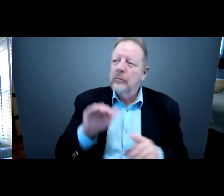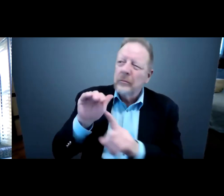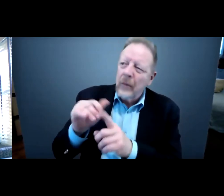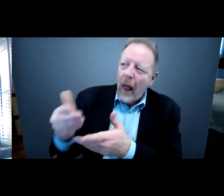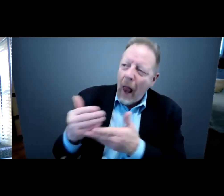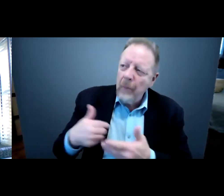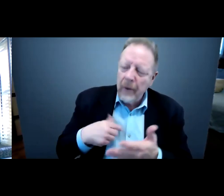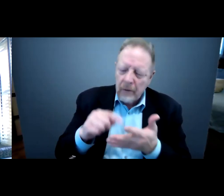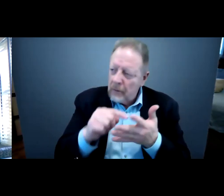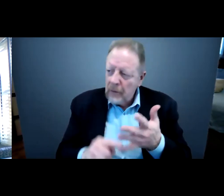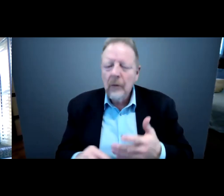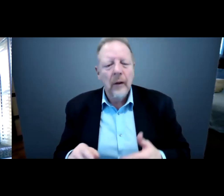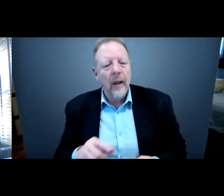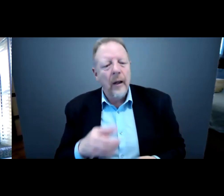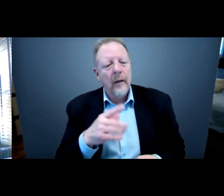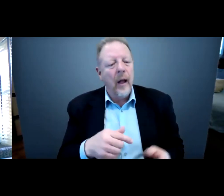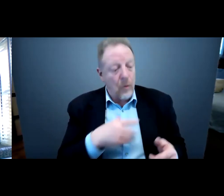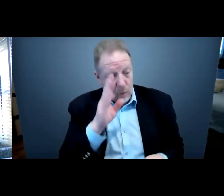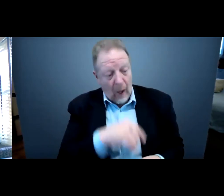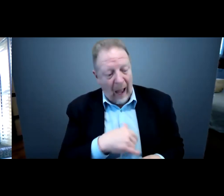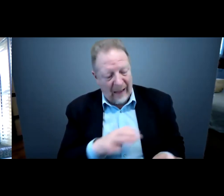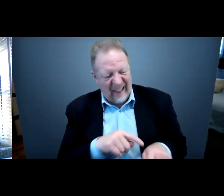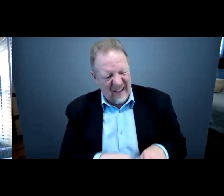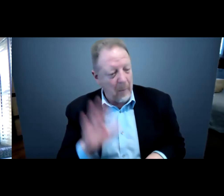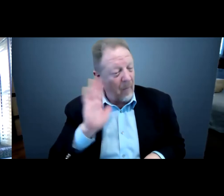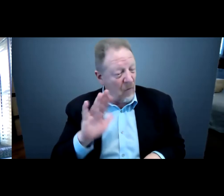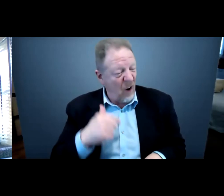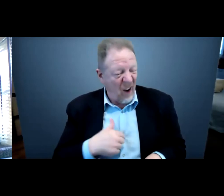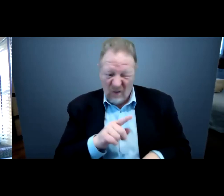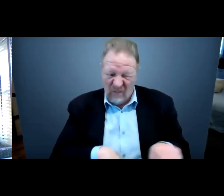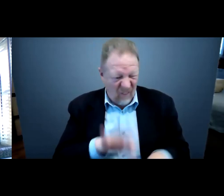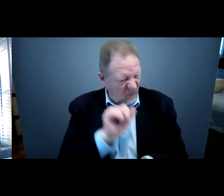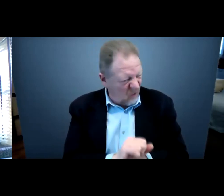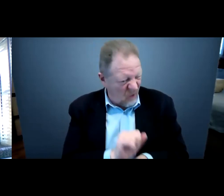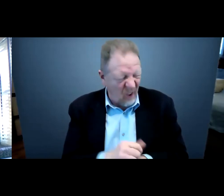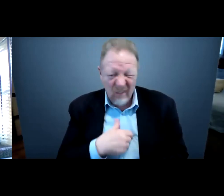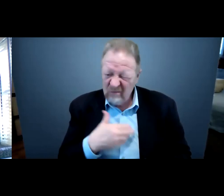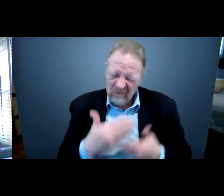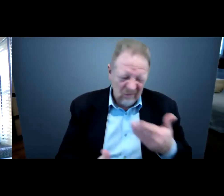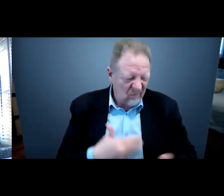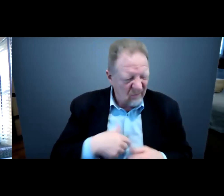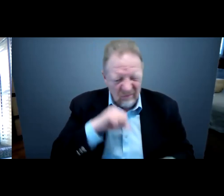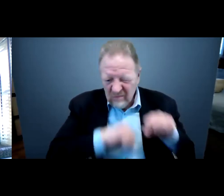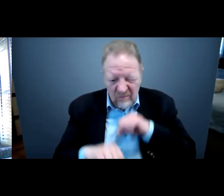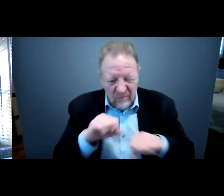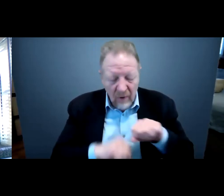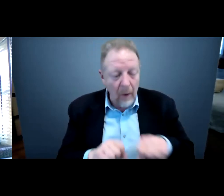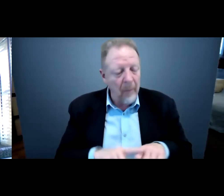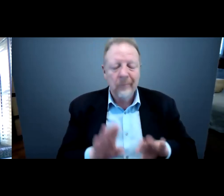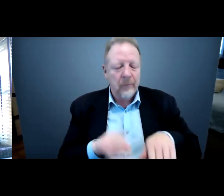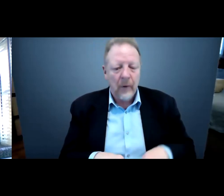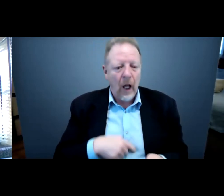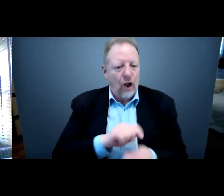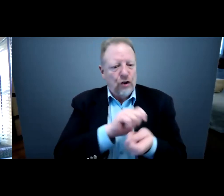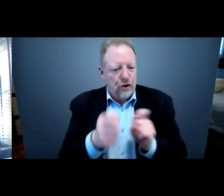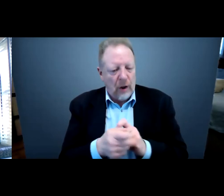model say, I did this and I had and this worked for me, but they, and then somebody watching